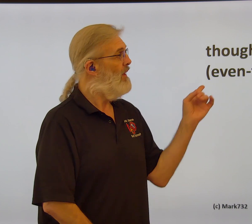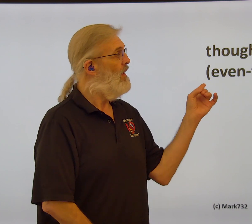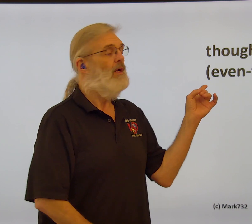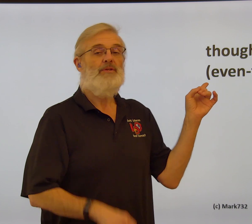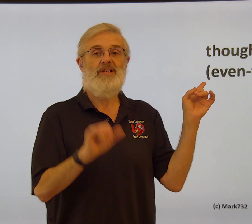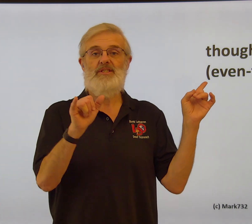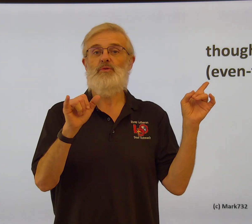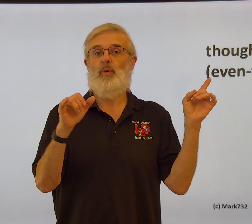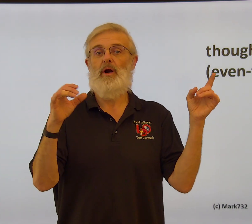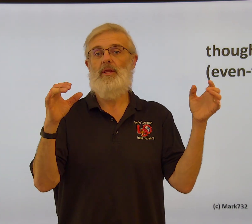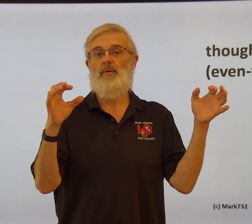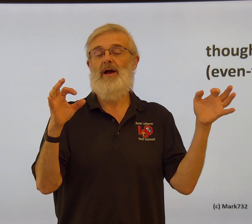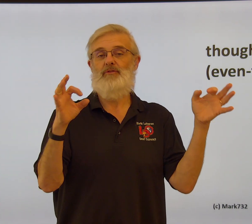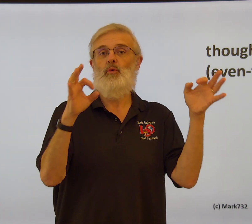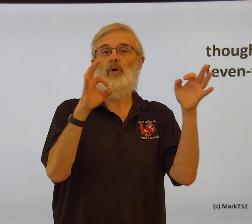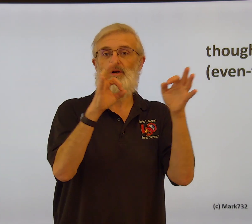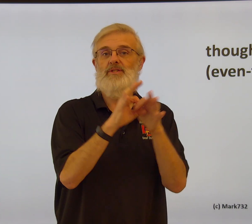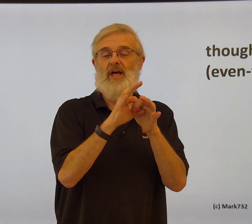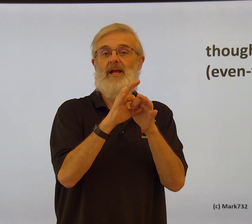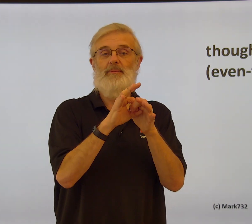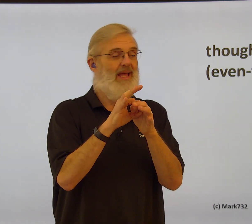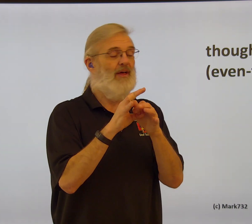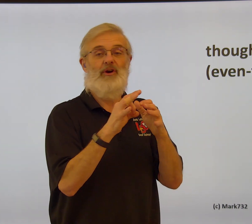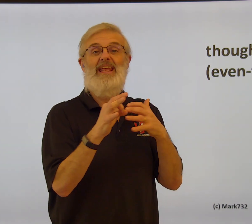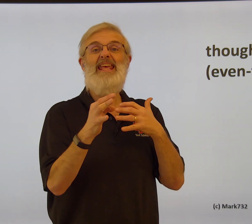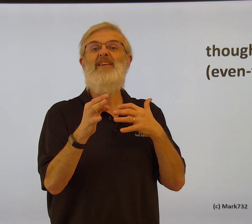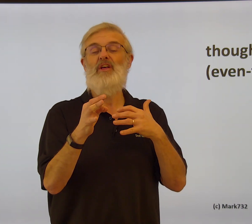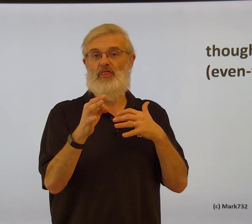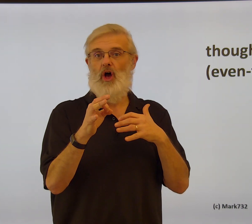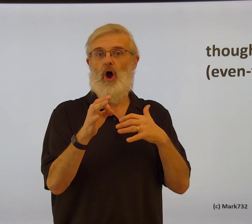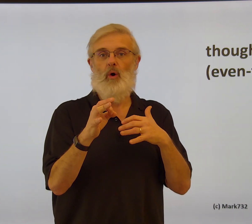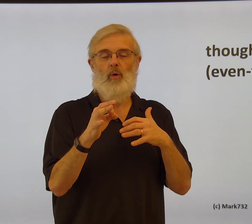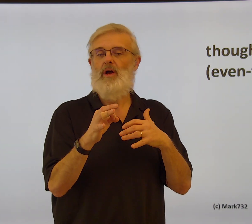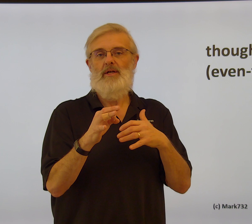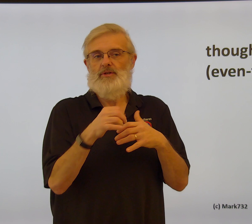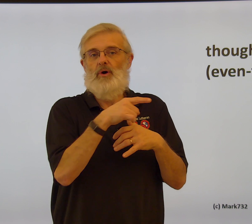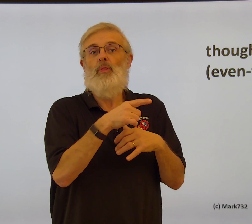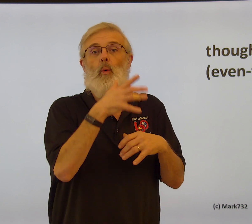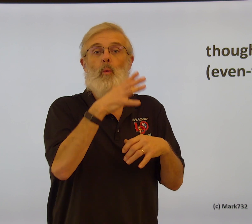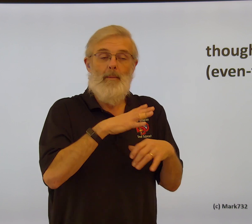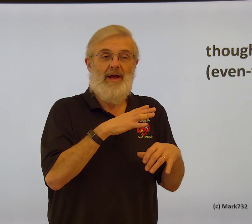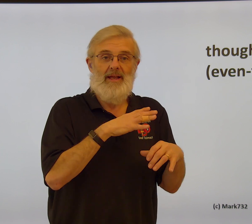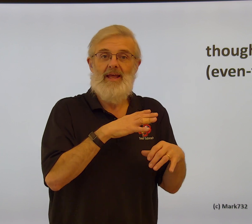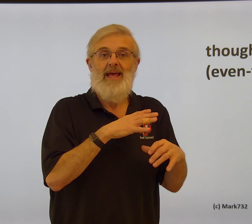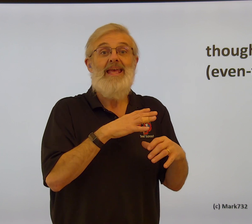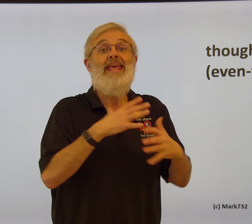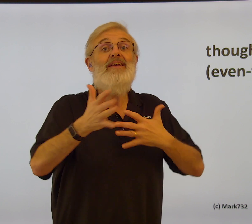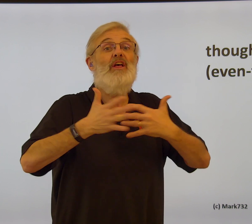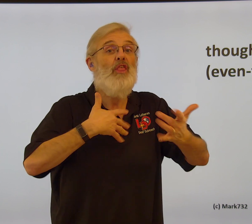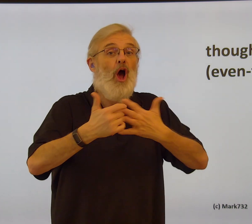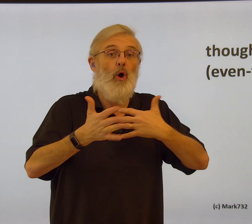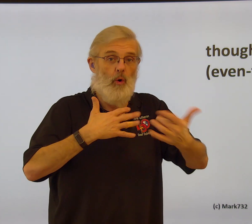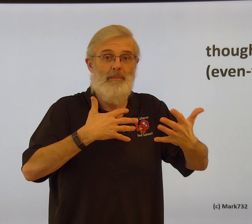This is where you have two words that come together, even though. So the woman, even though, meaning